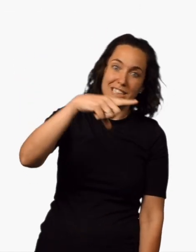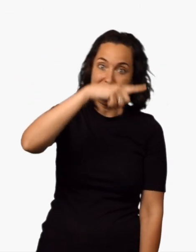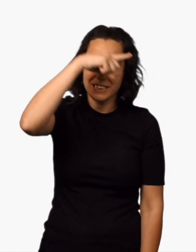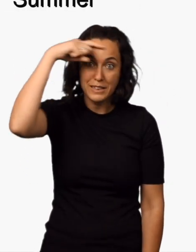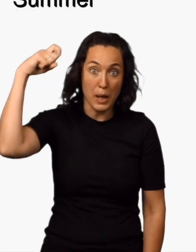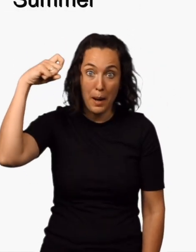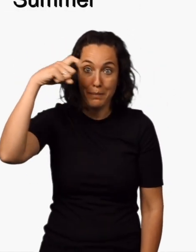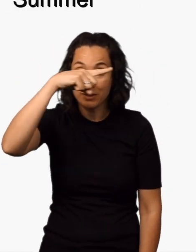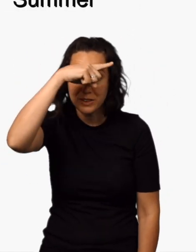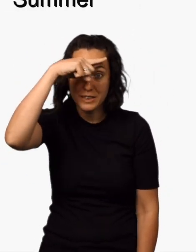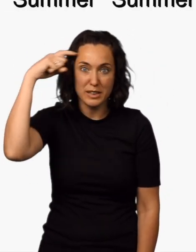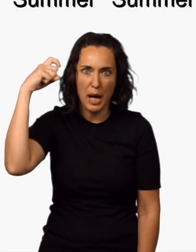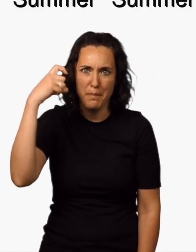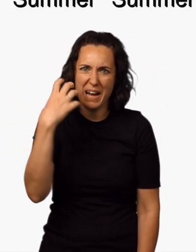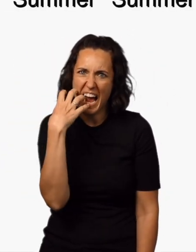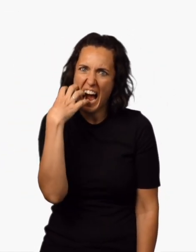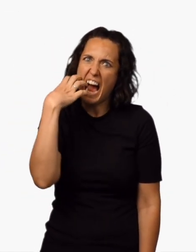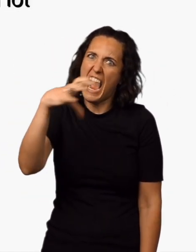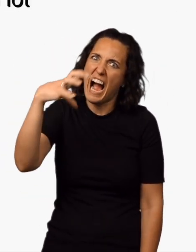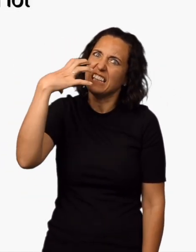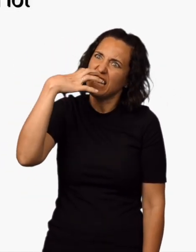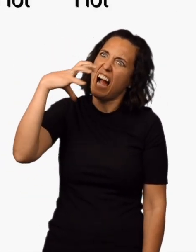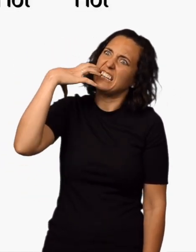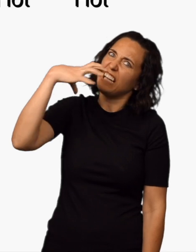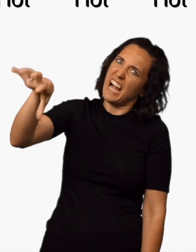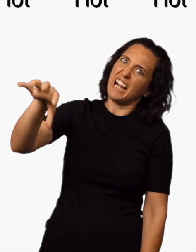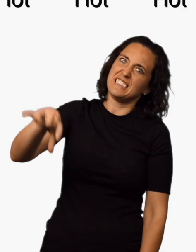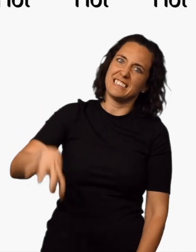shine. Summer, summer, hot, hot, hot.